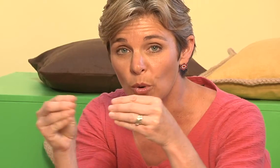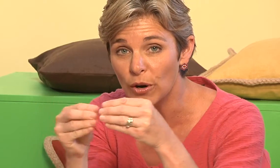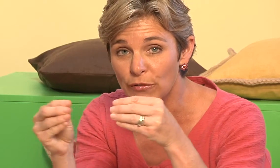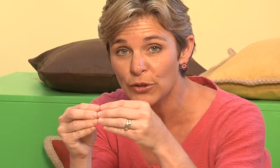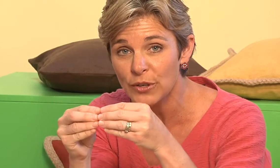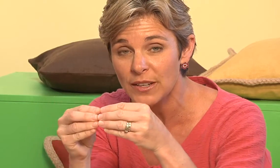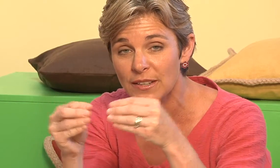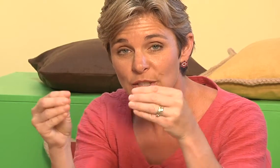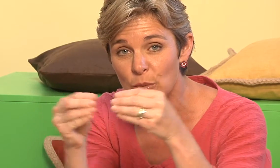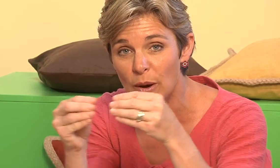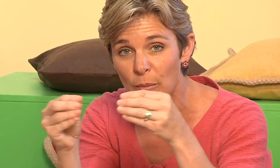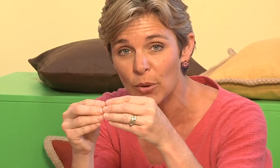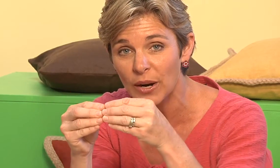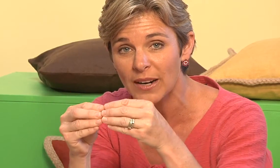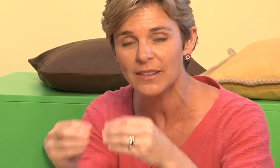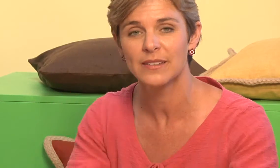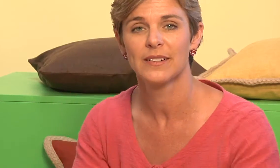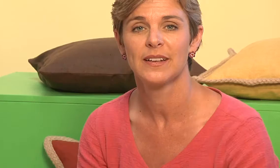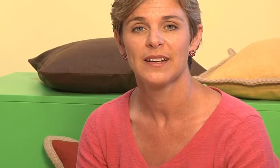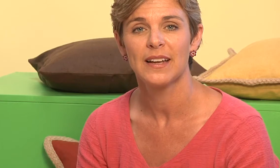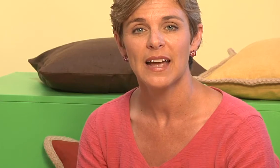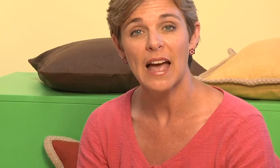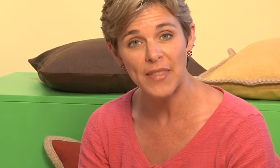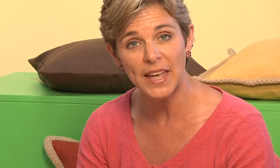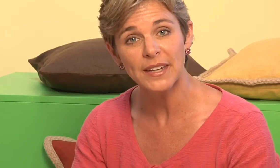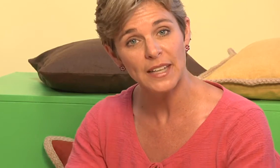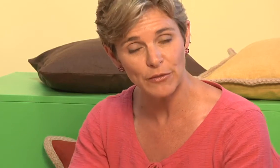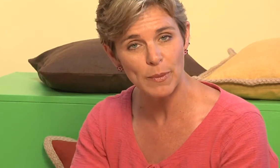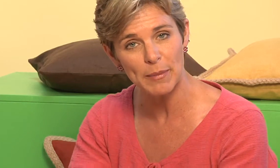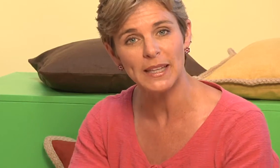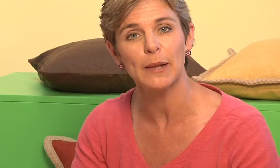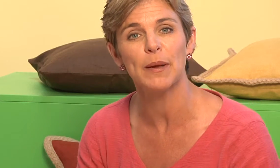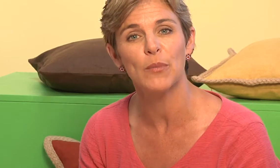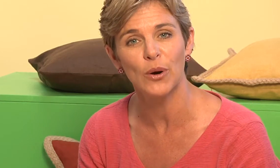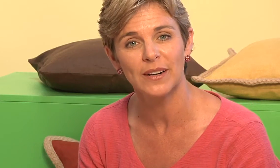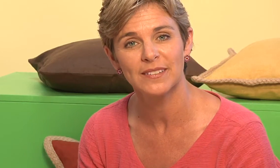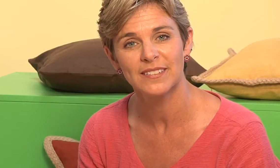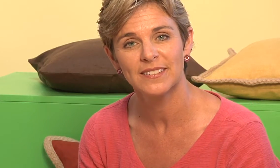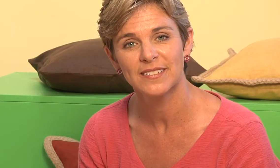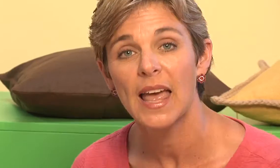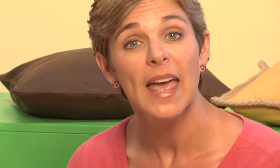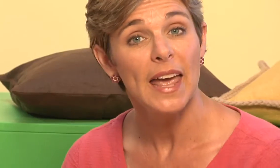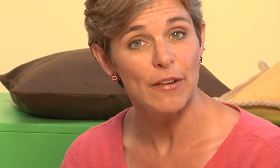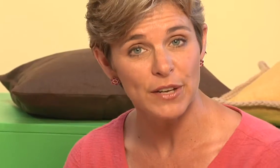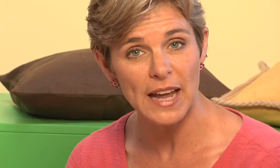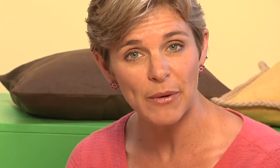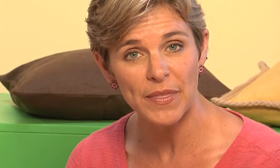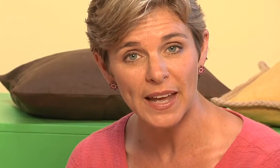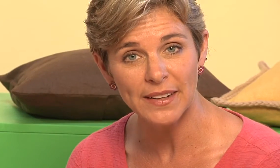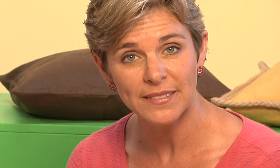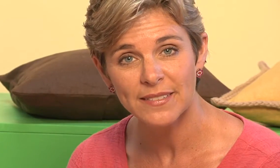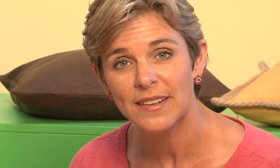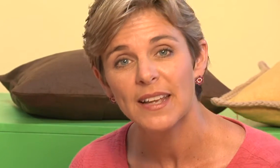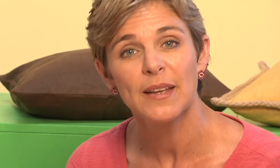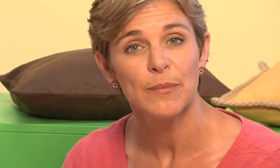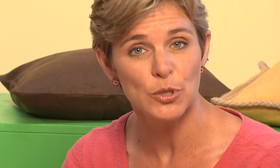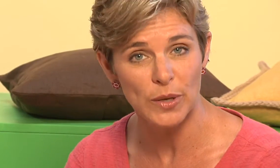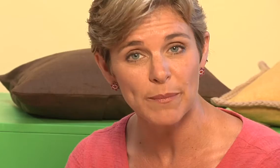more food? Do you want more? And then give your baby a little bit more. Every now and then, between